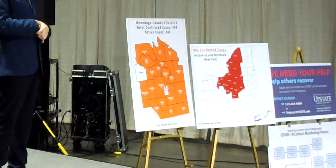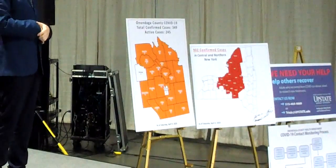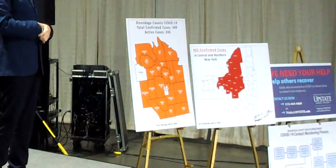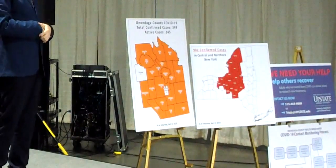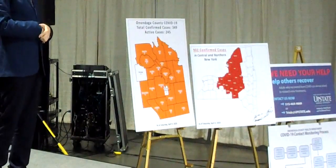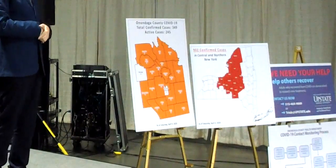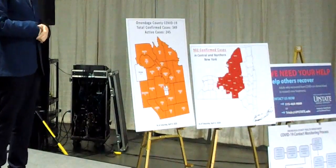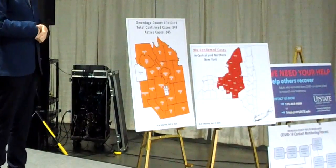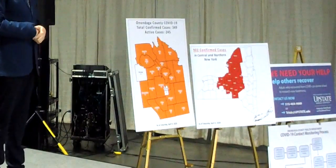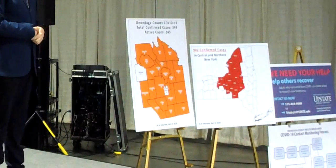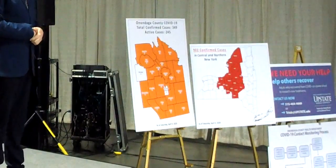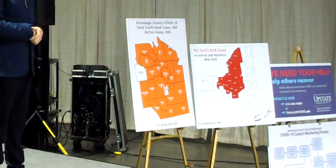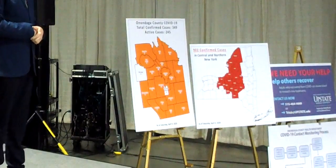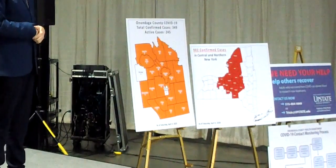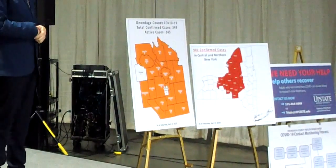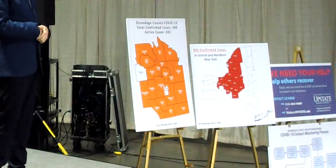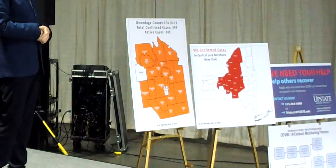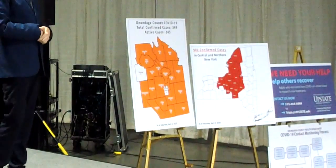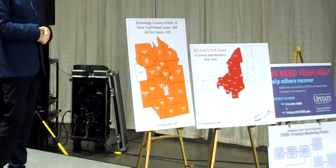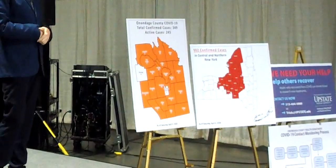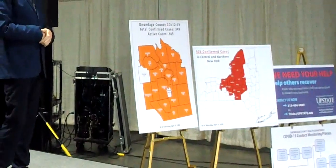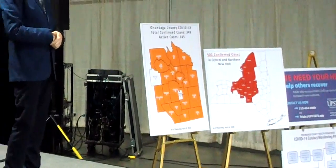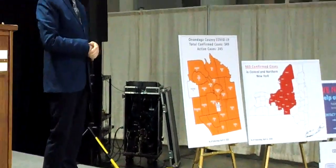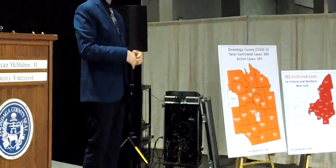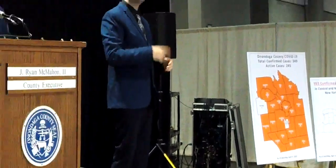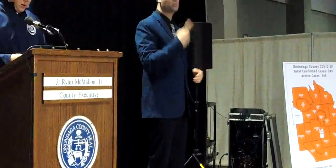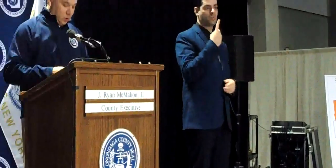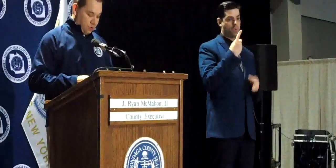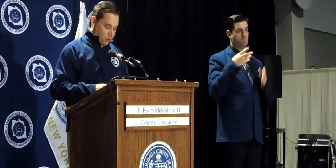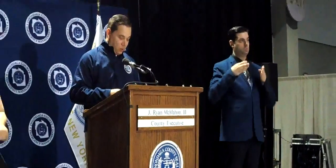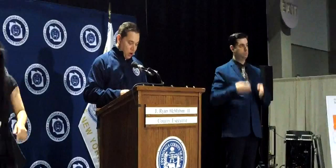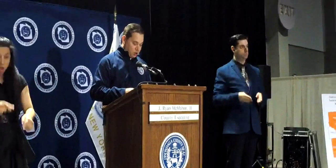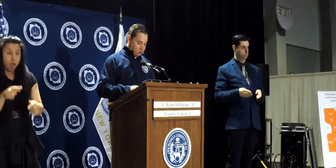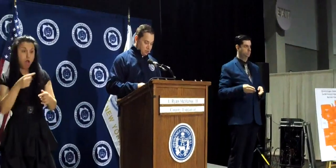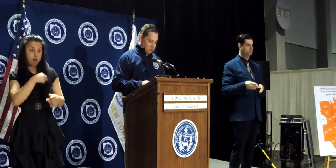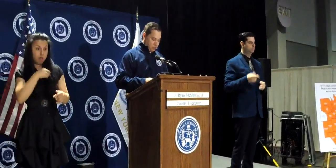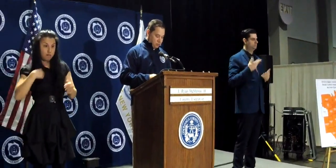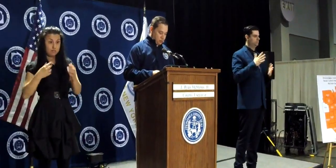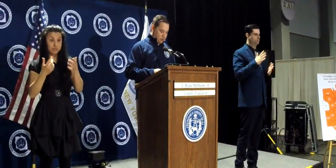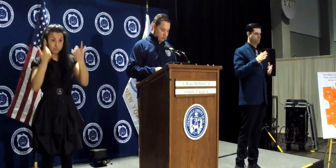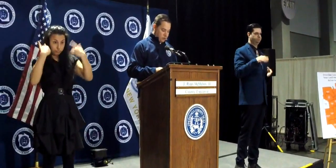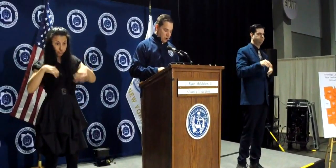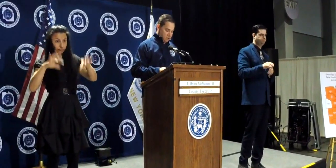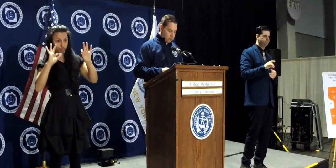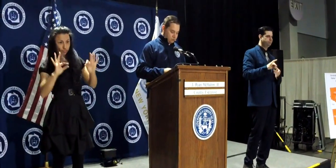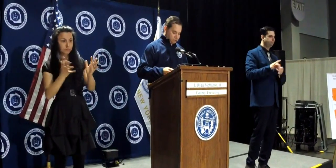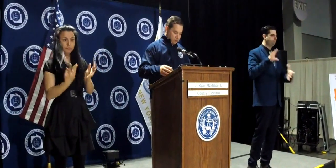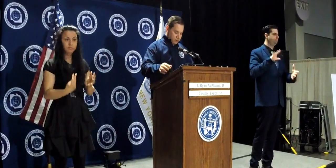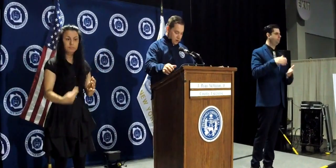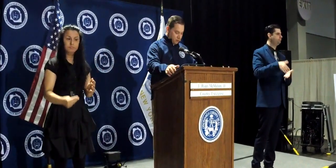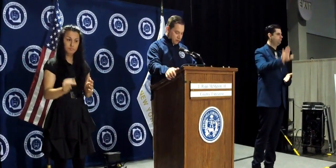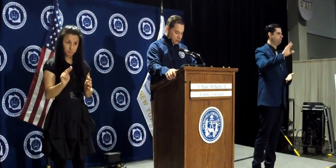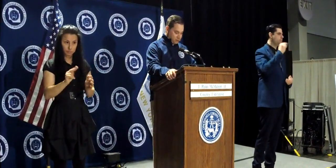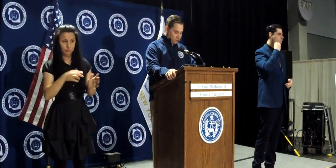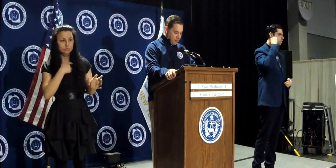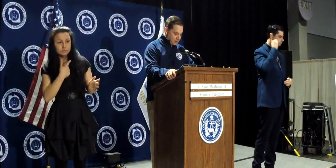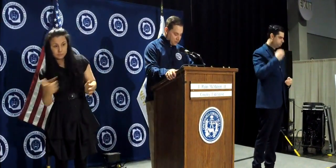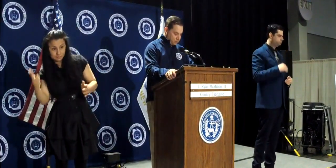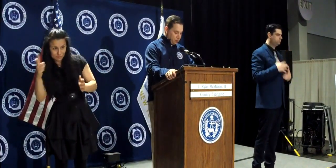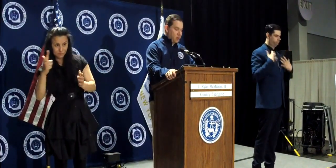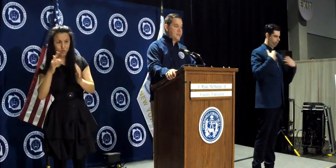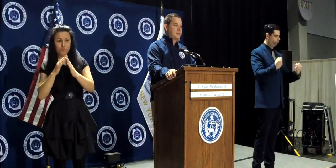hospital since yesterday, so that is some good news. Today there are over 100 people who have recovered and are released